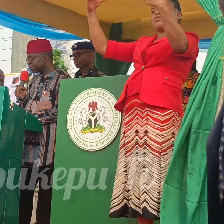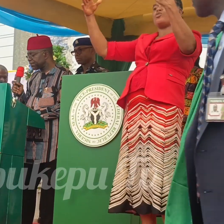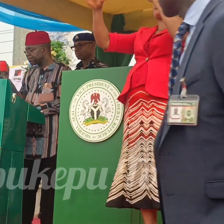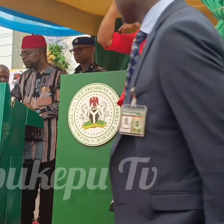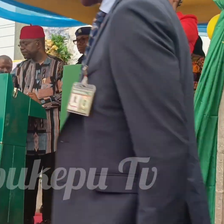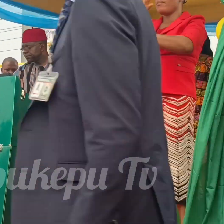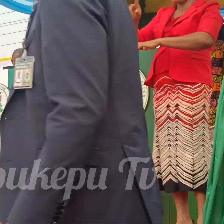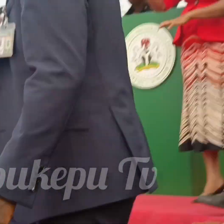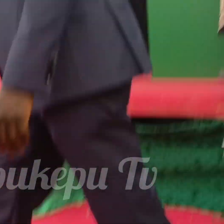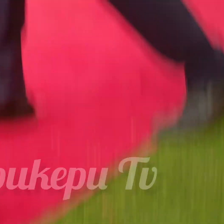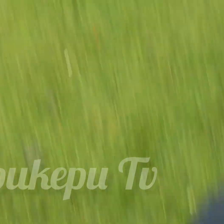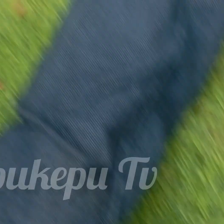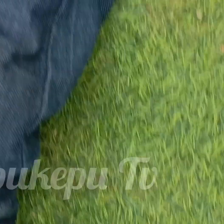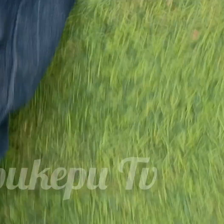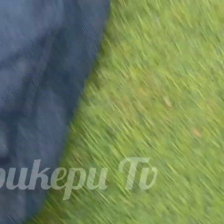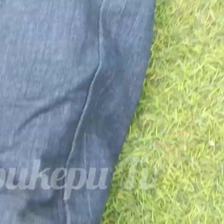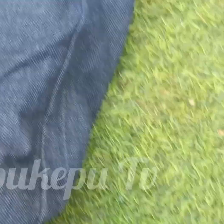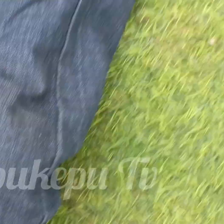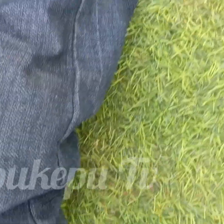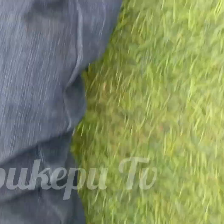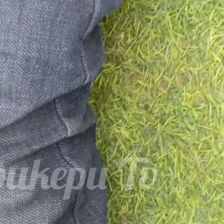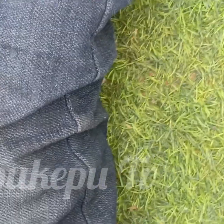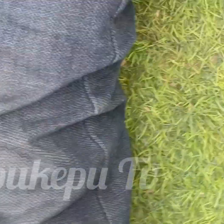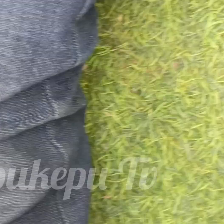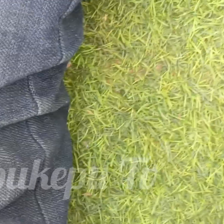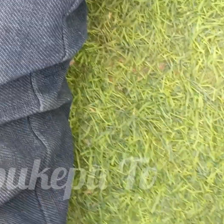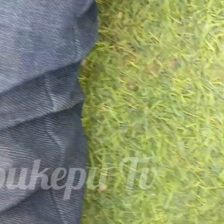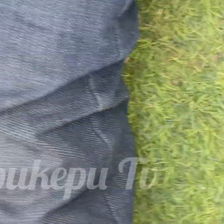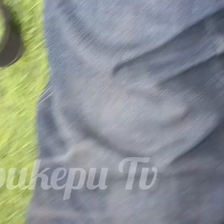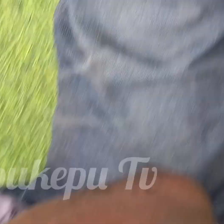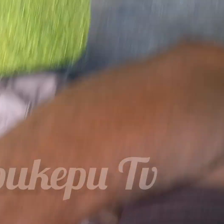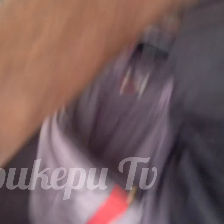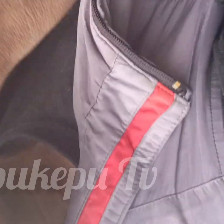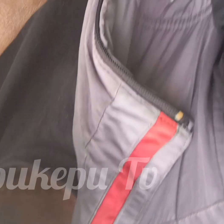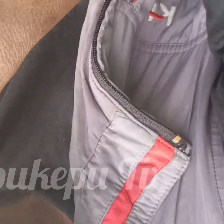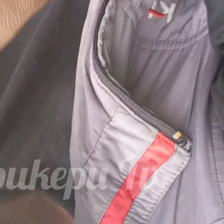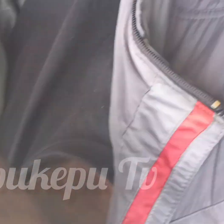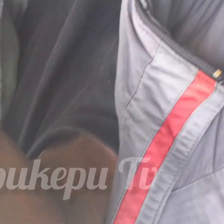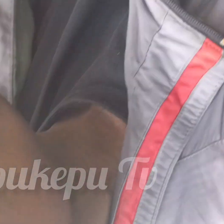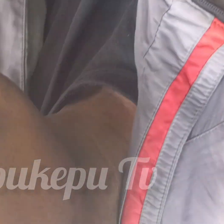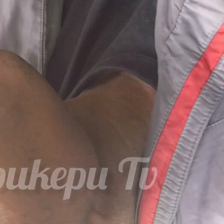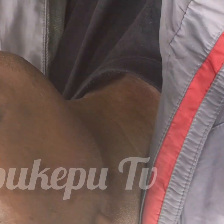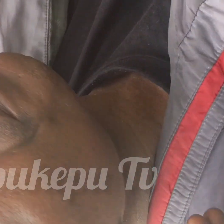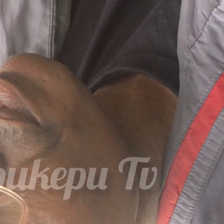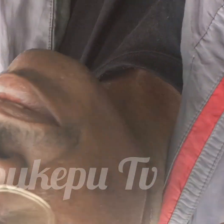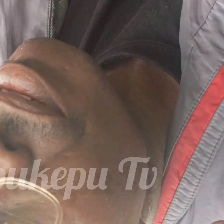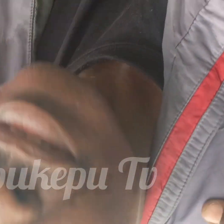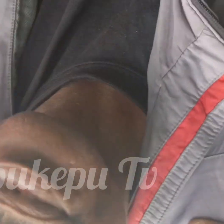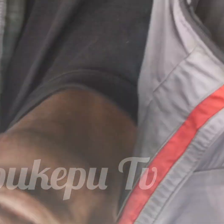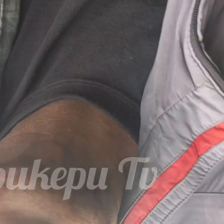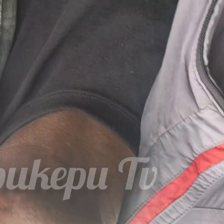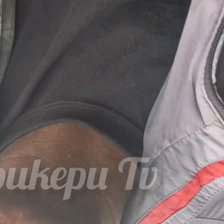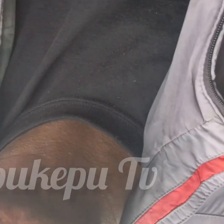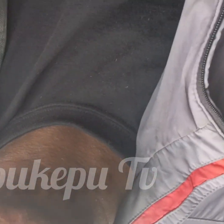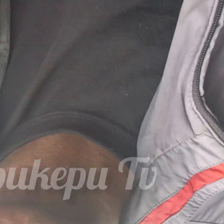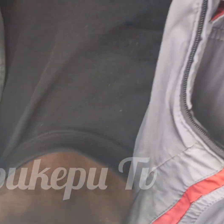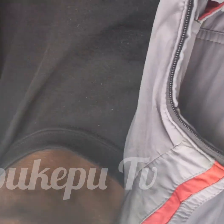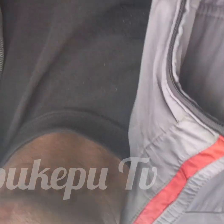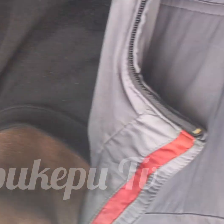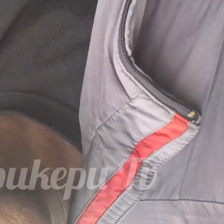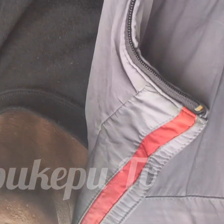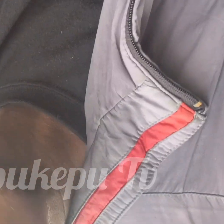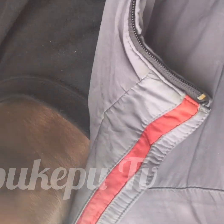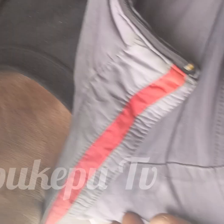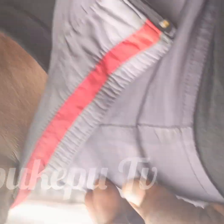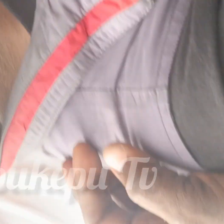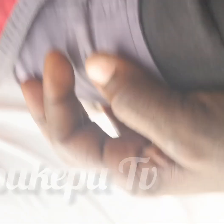bless. Ladies and gentlemen, give it up for the talk and do Governor, His Excellency